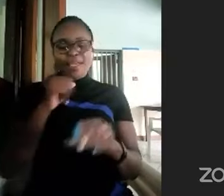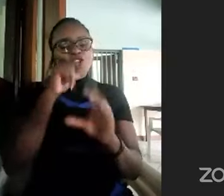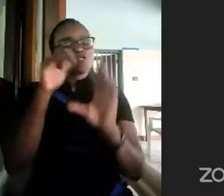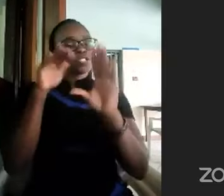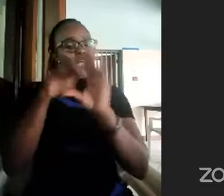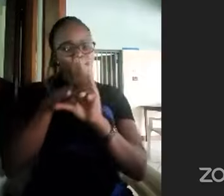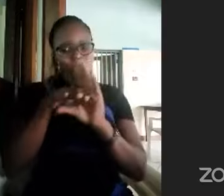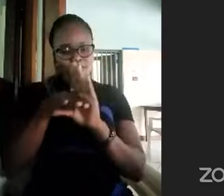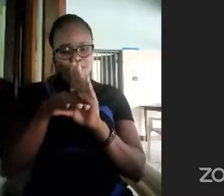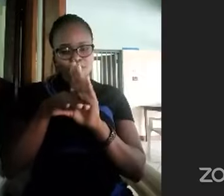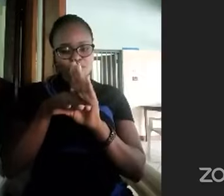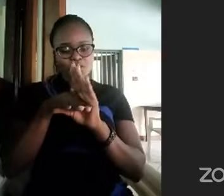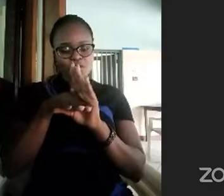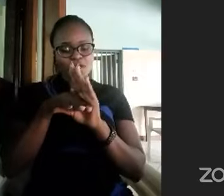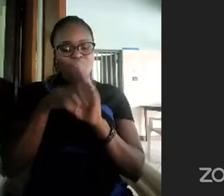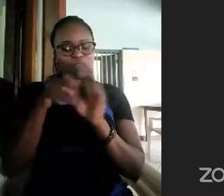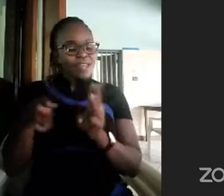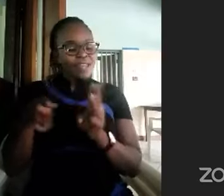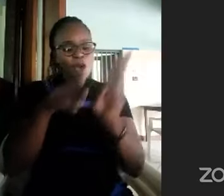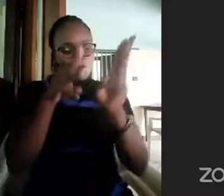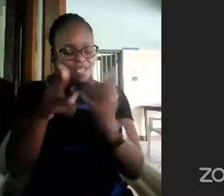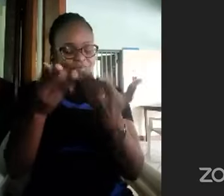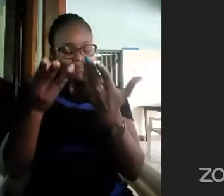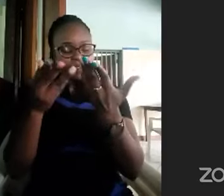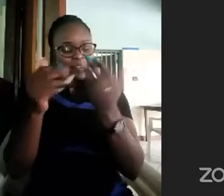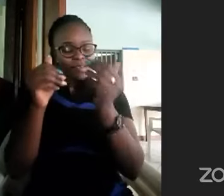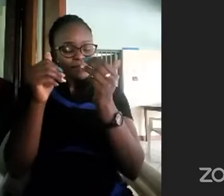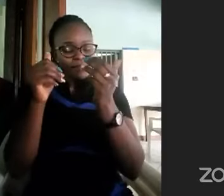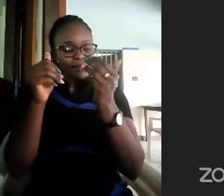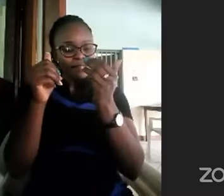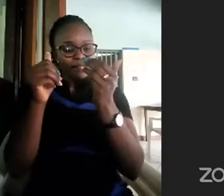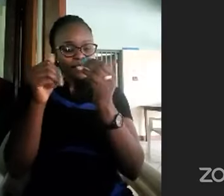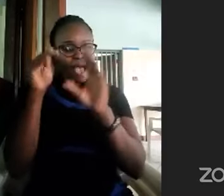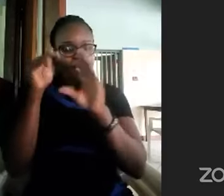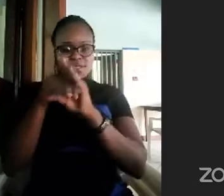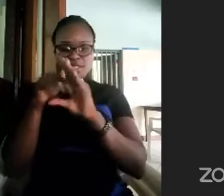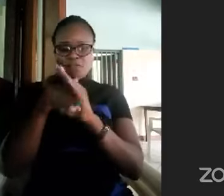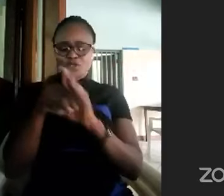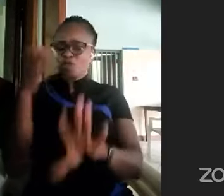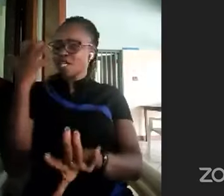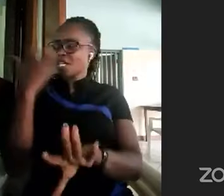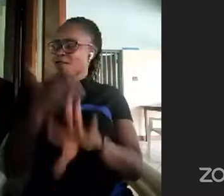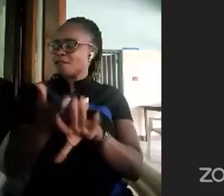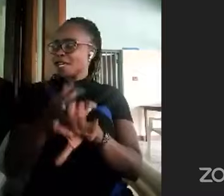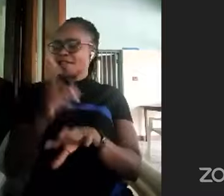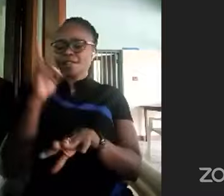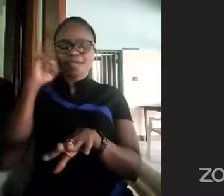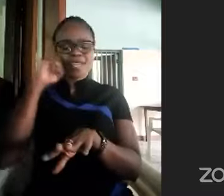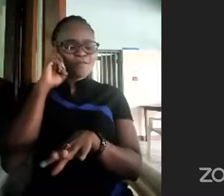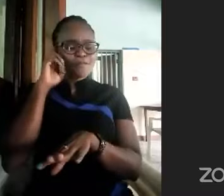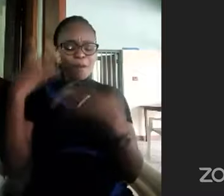to such persons. So it's difficult for persons such as deaf persons, blind persons to access